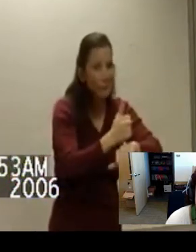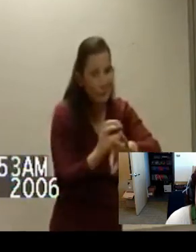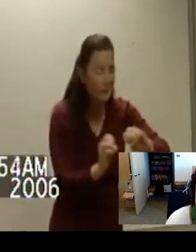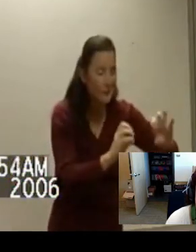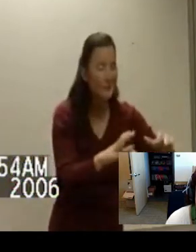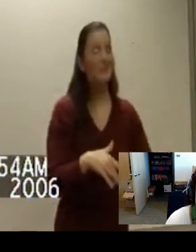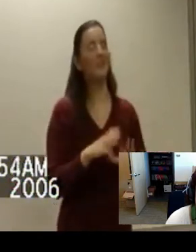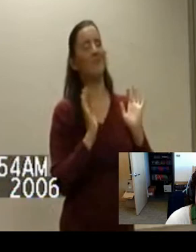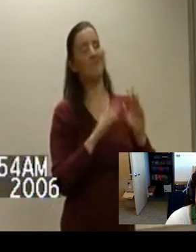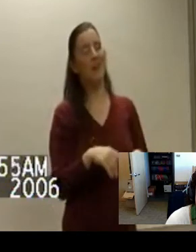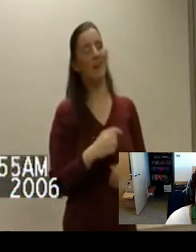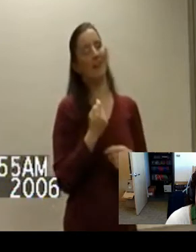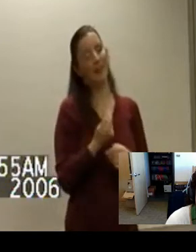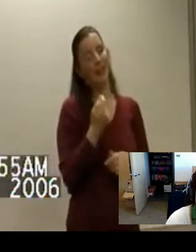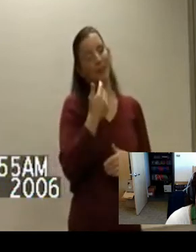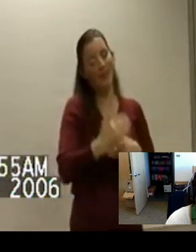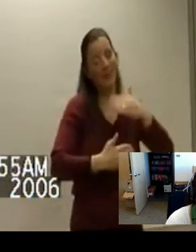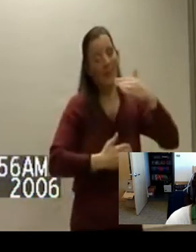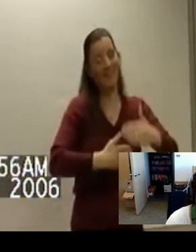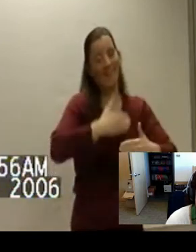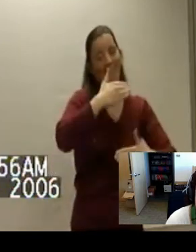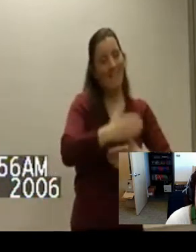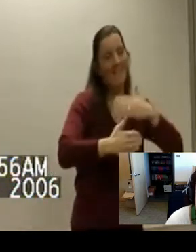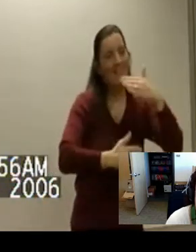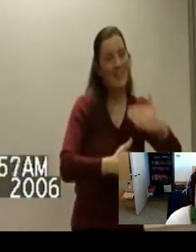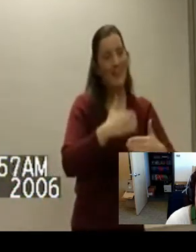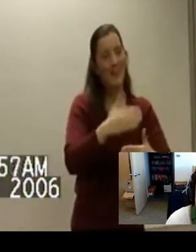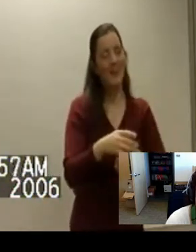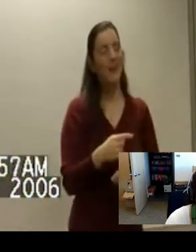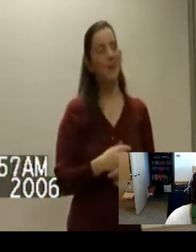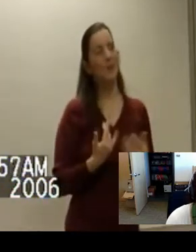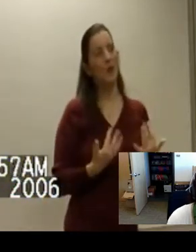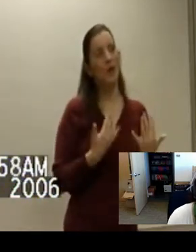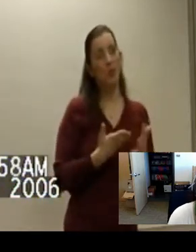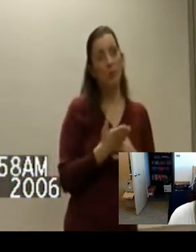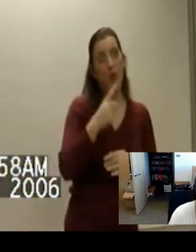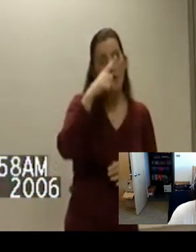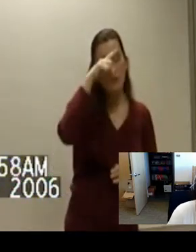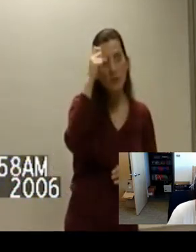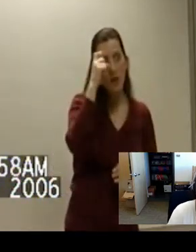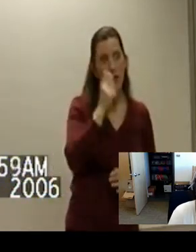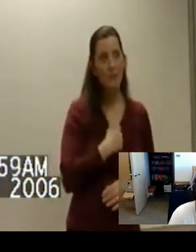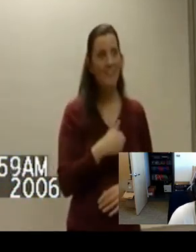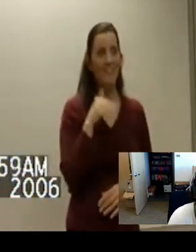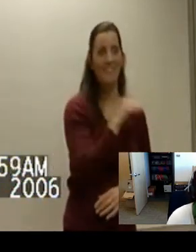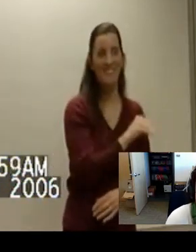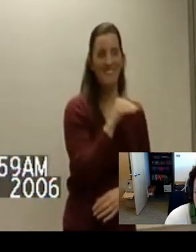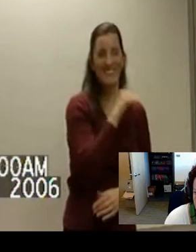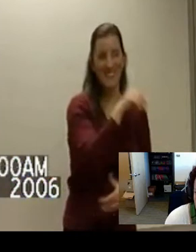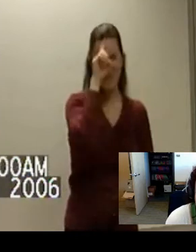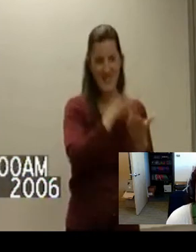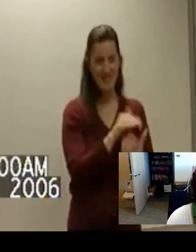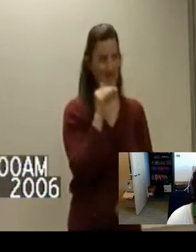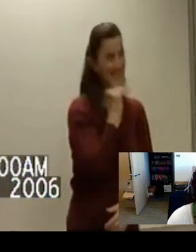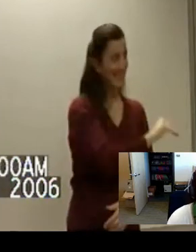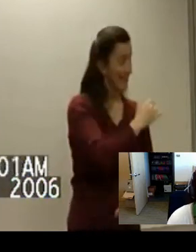The house, you know, we had to buy new things, like a new washer, things that needed to be taken of first. So it got